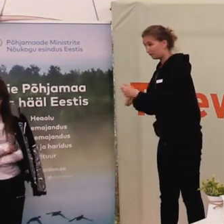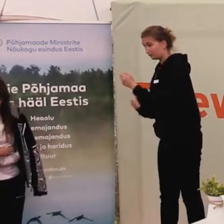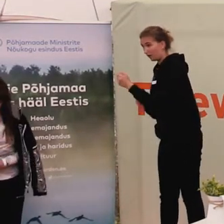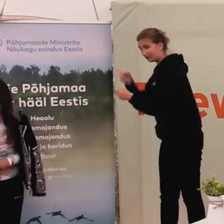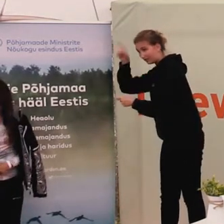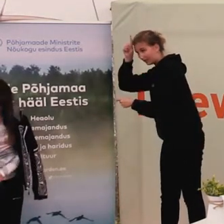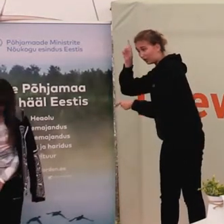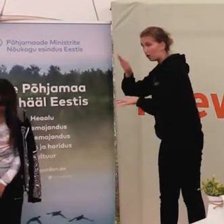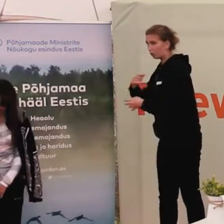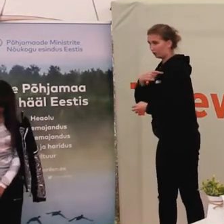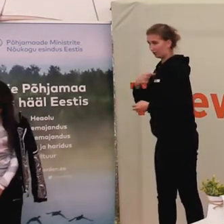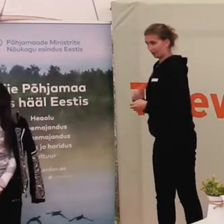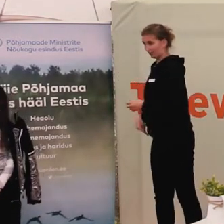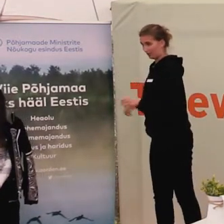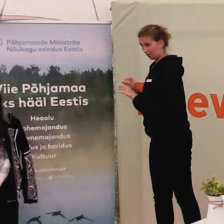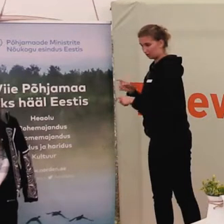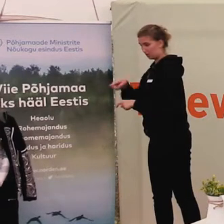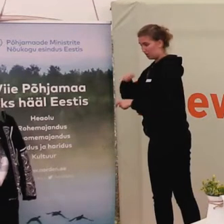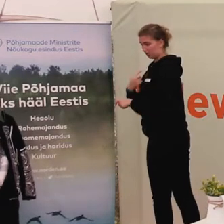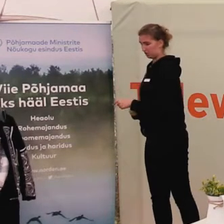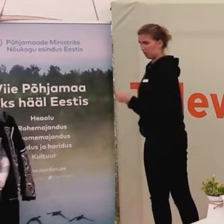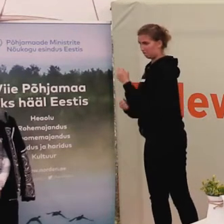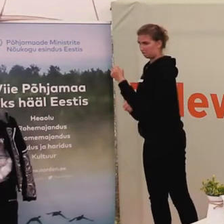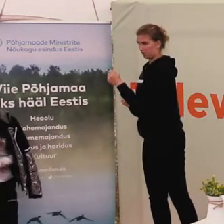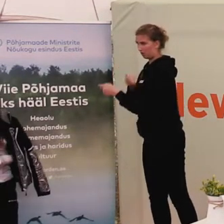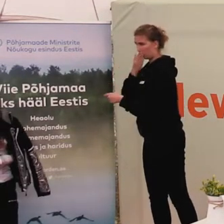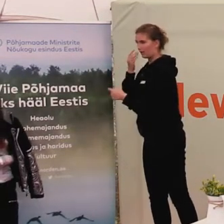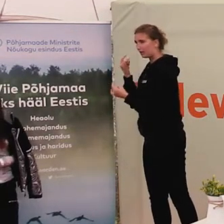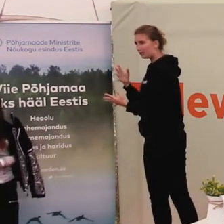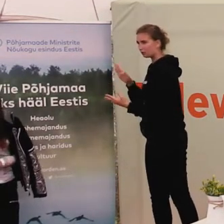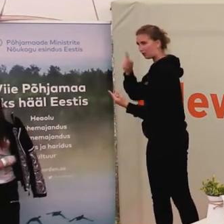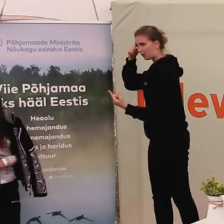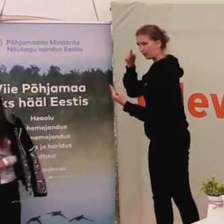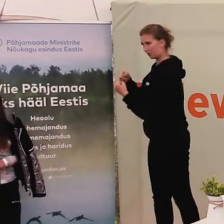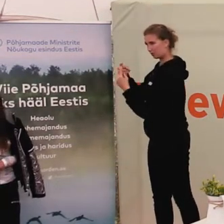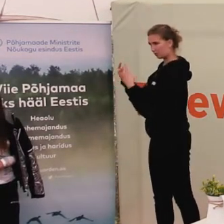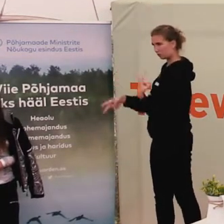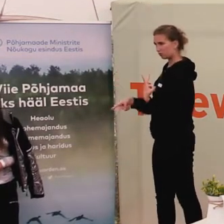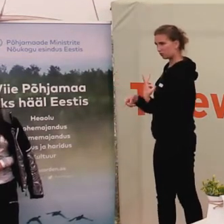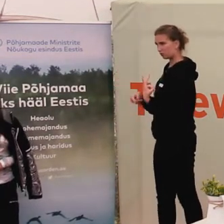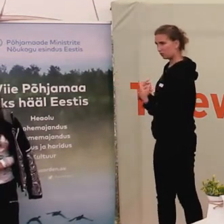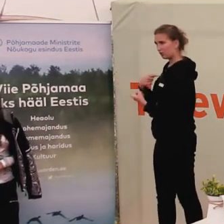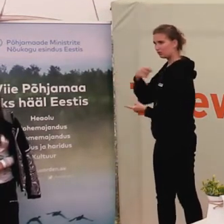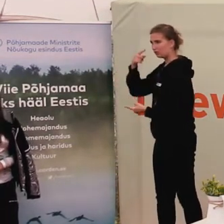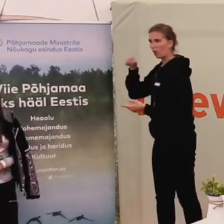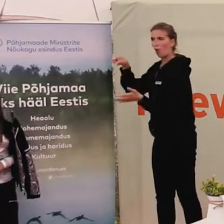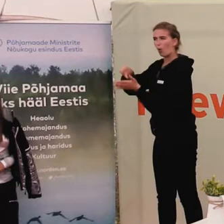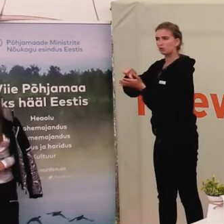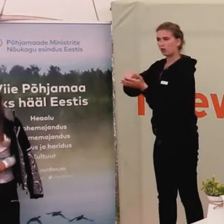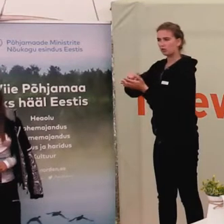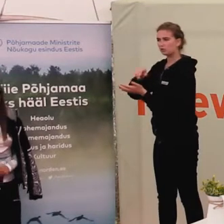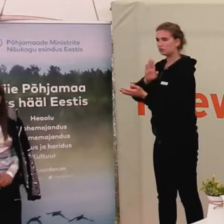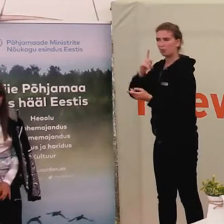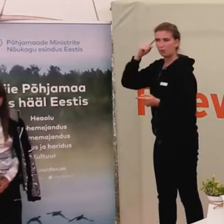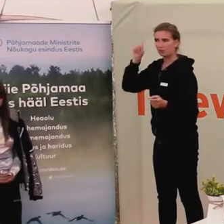we're talking about China, they're not poor, they just, the priorities are different. So well, what do you mean by distribution?